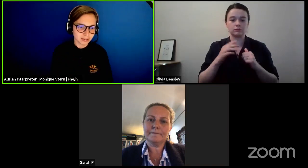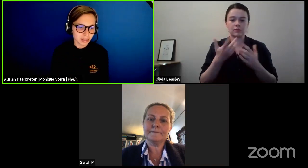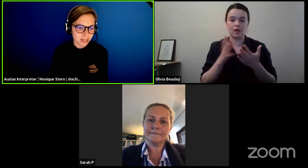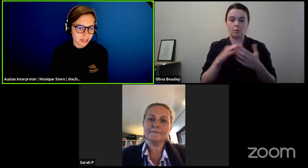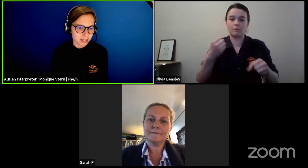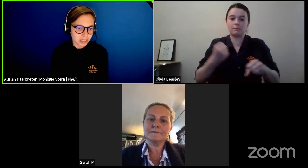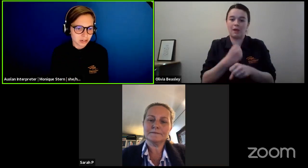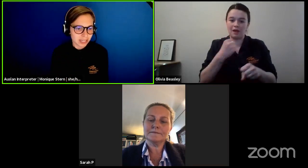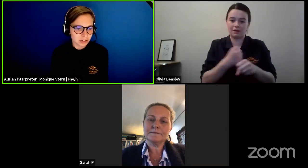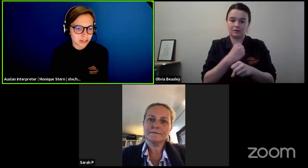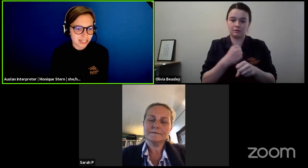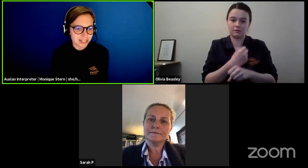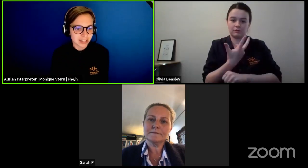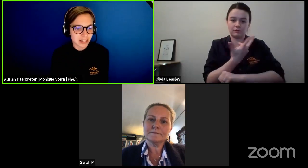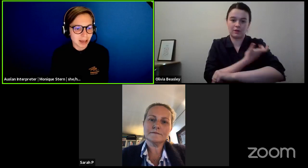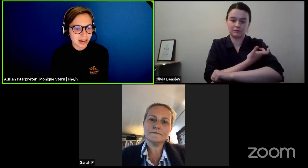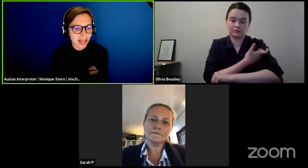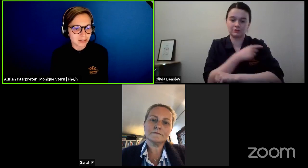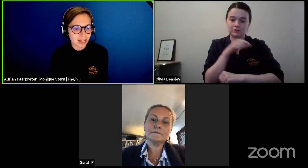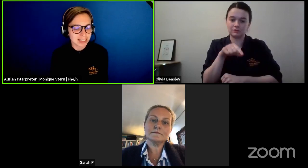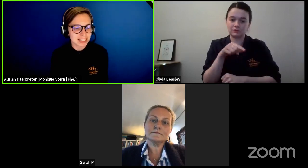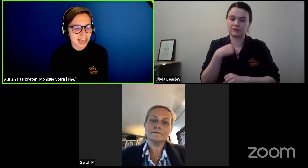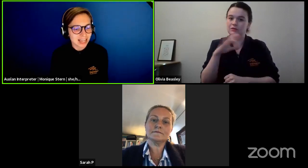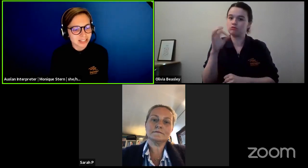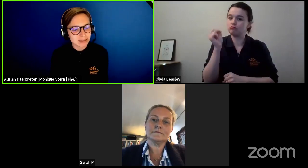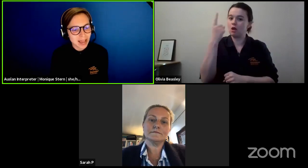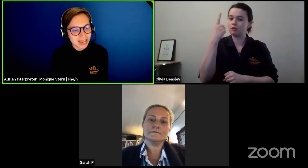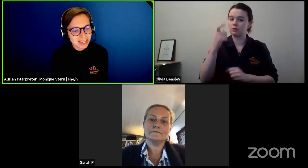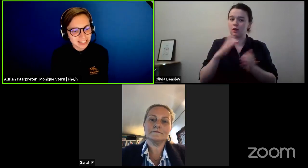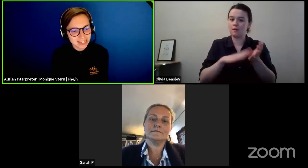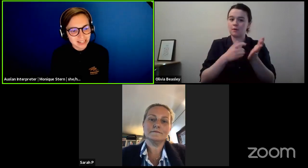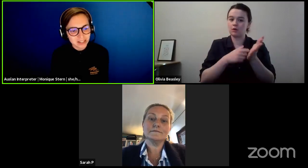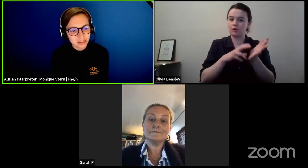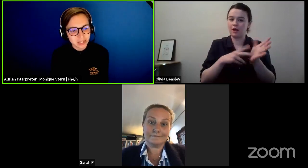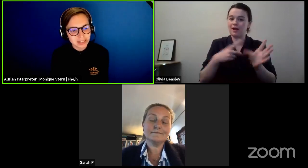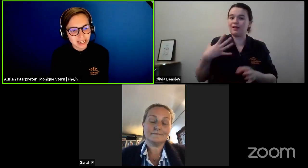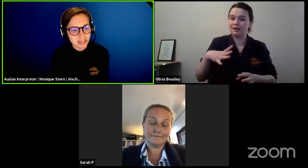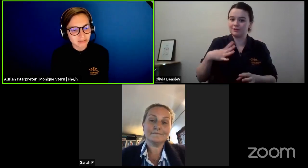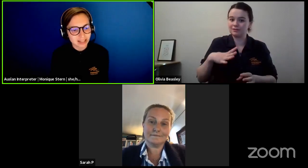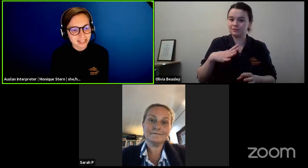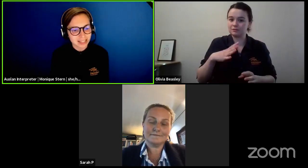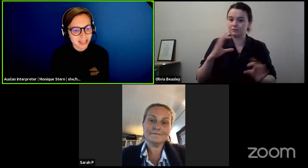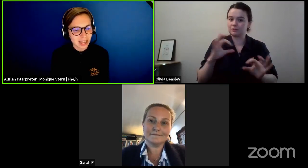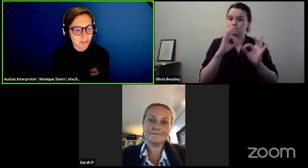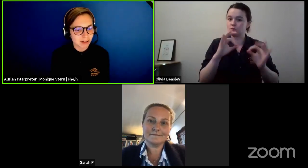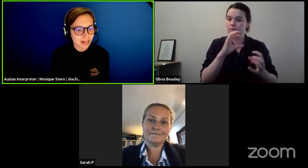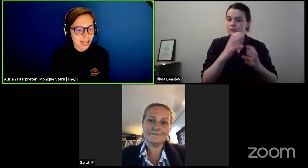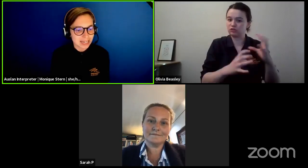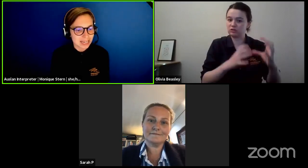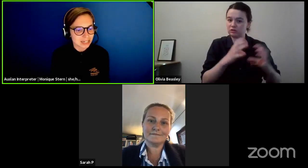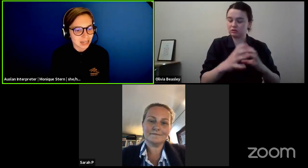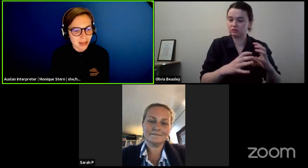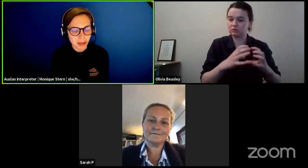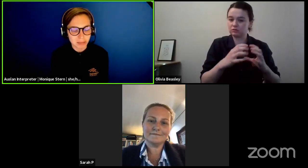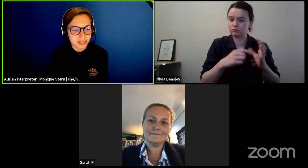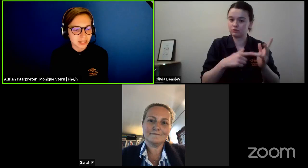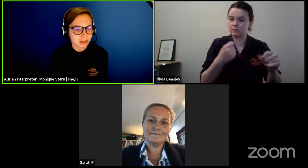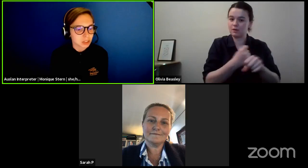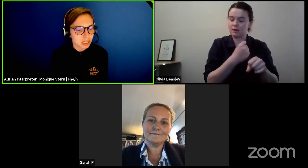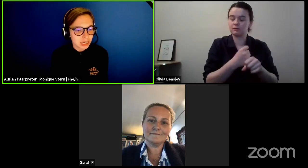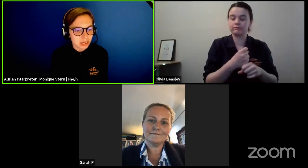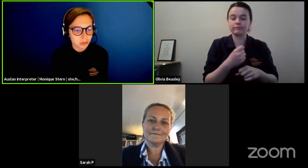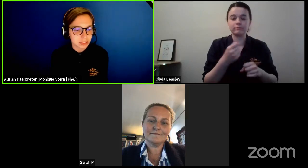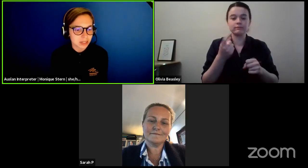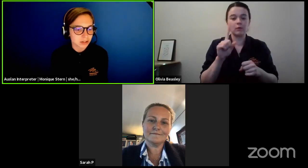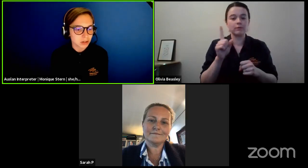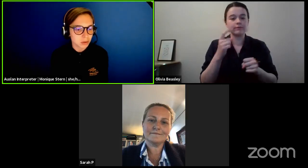That's right. It's really interesting to think about how the vaccines are actually made. So I didn't actually realise that the mRNA needed a